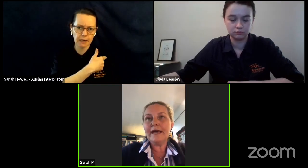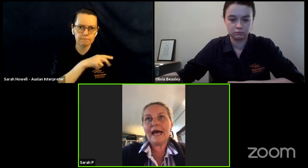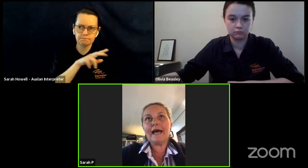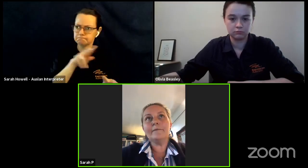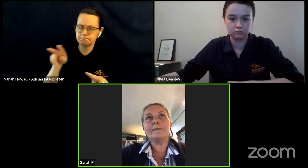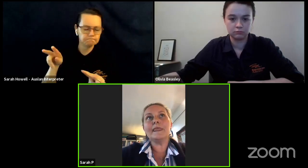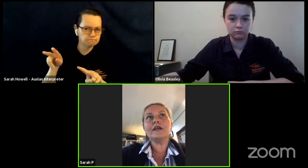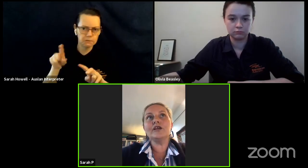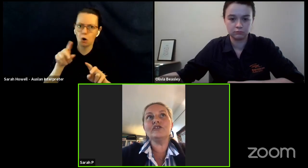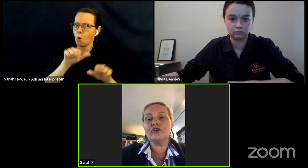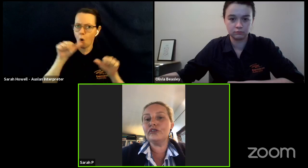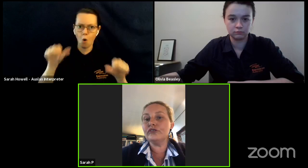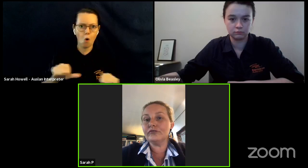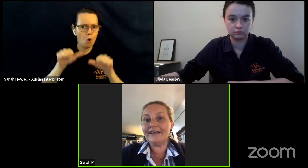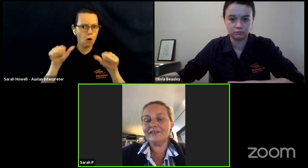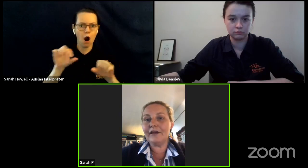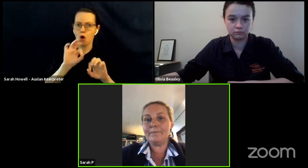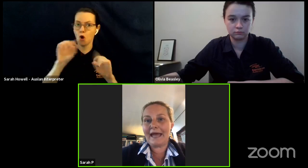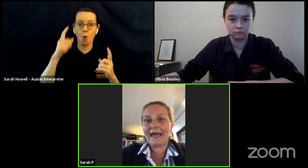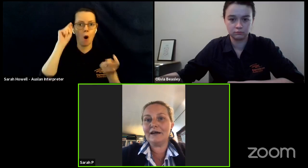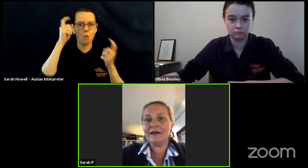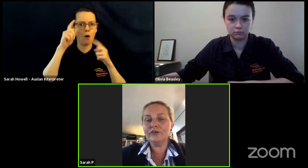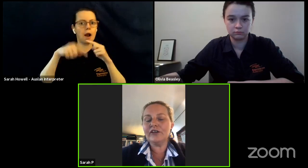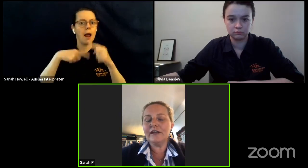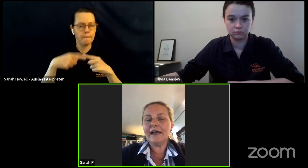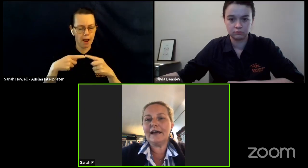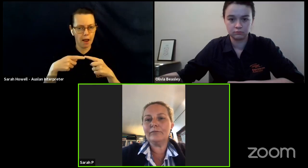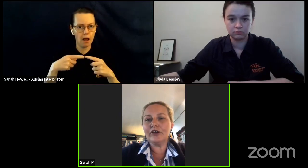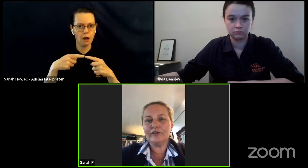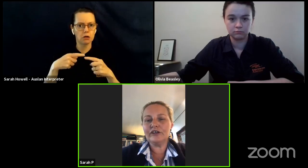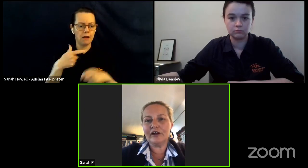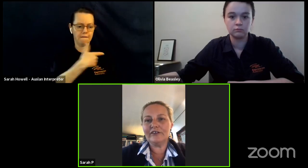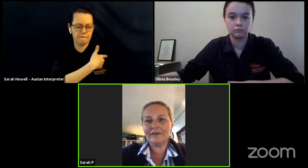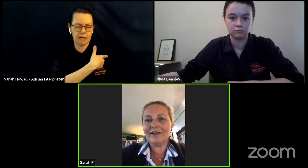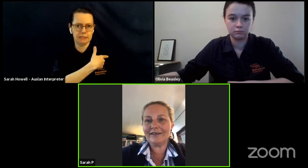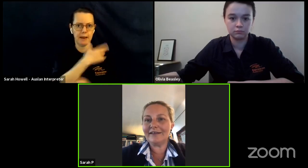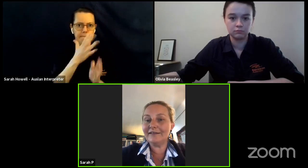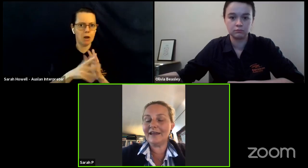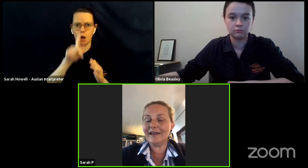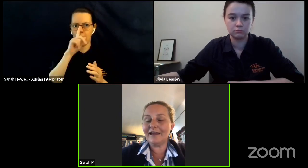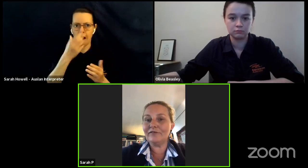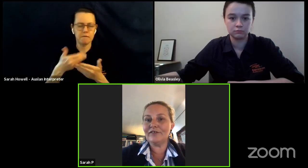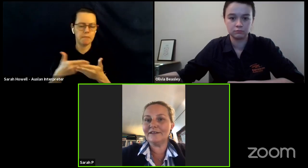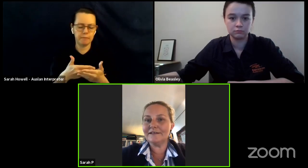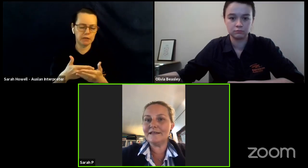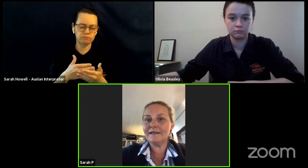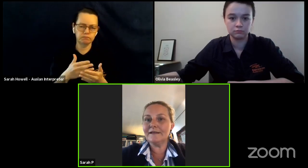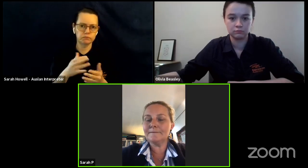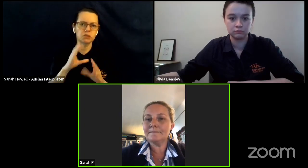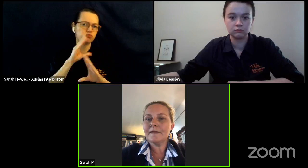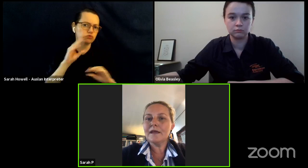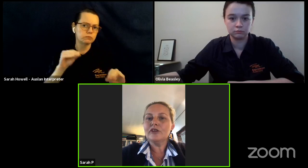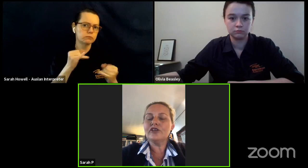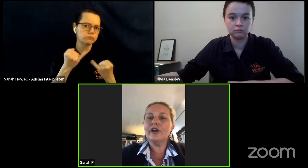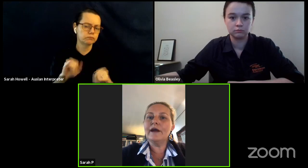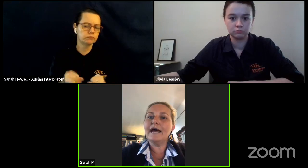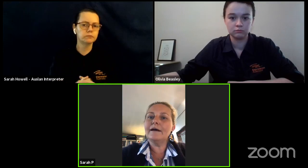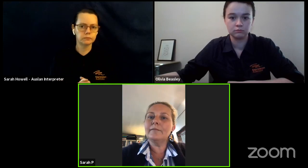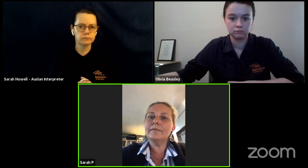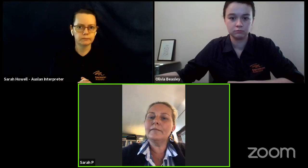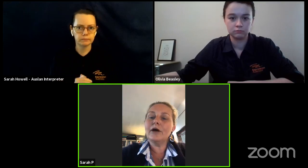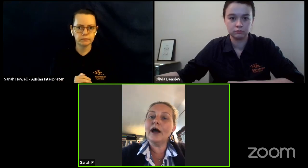no concerns raised about COVID-19 vaccines and fertility.